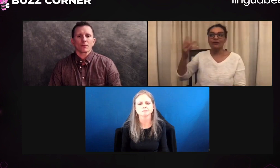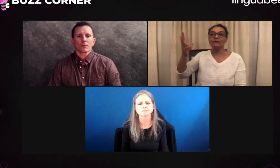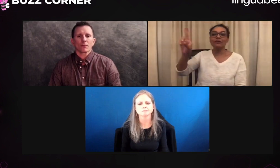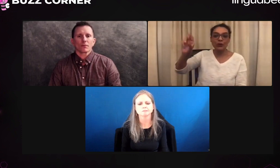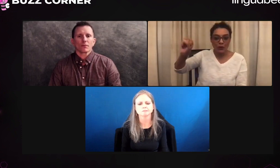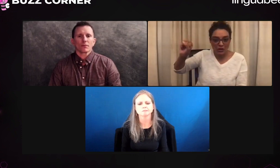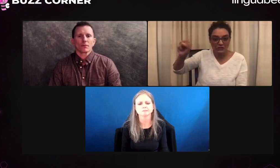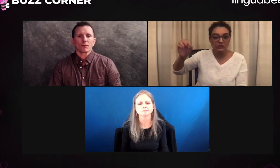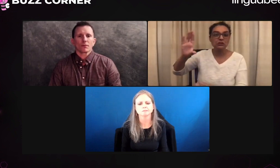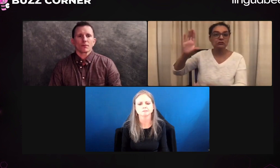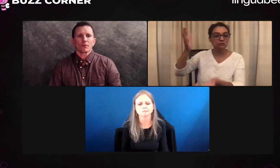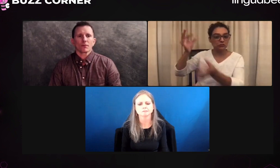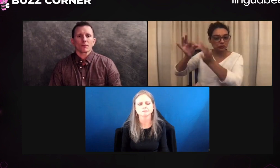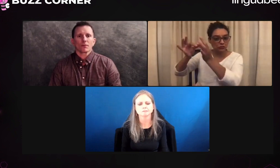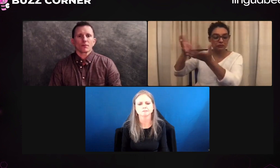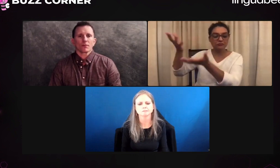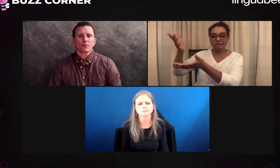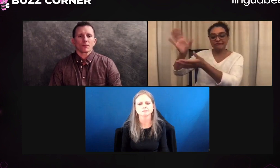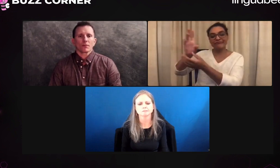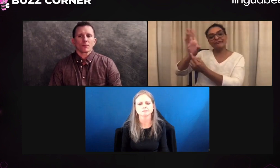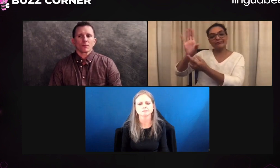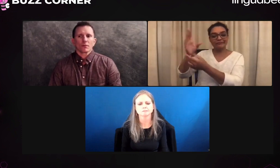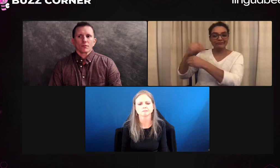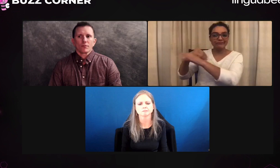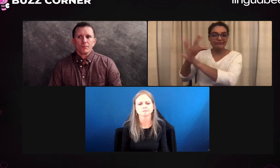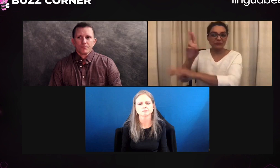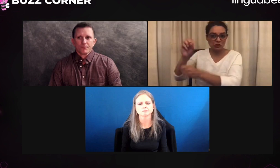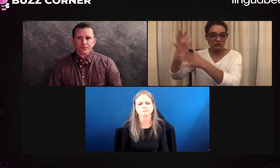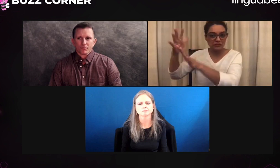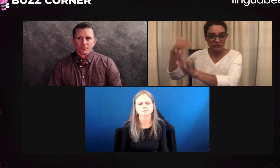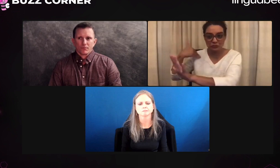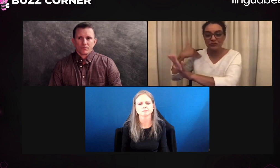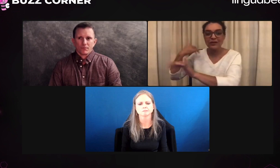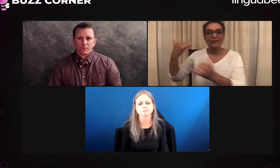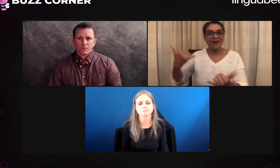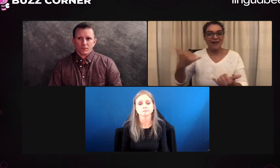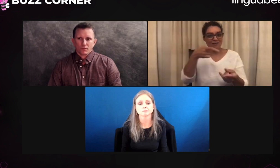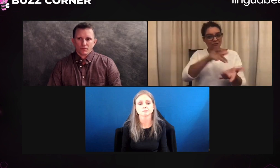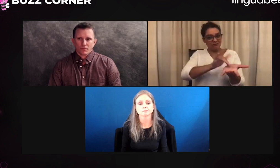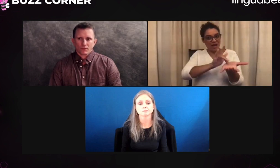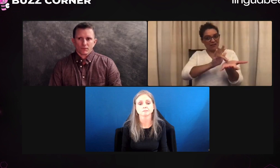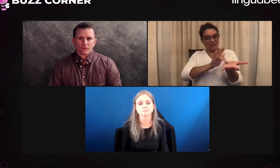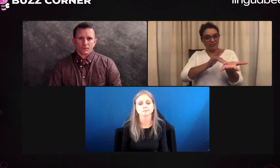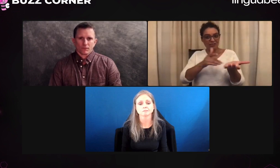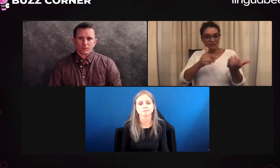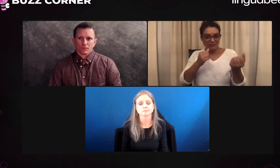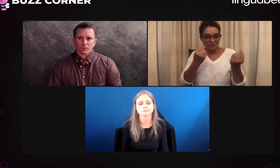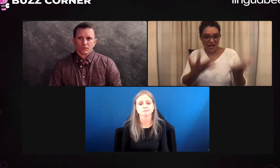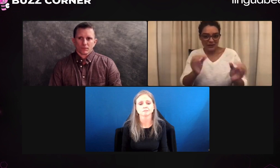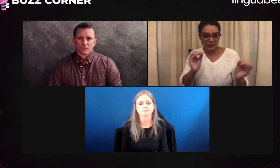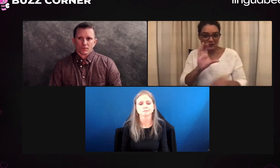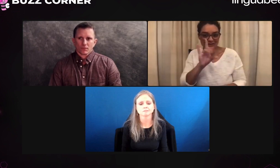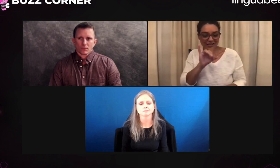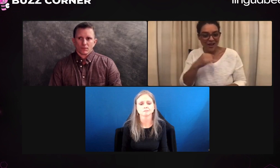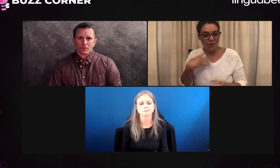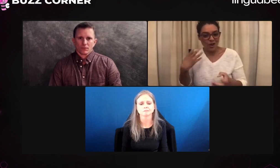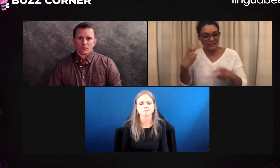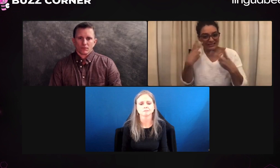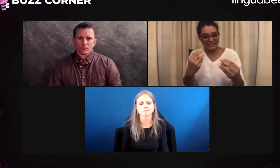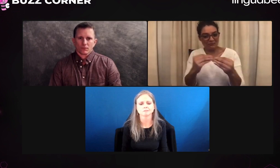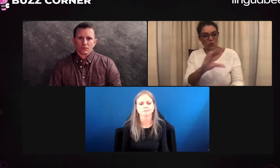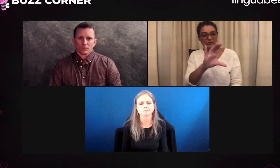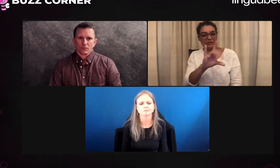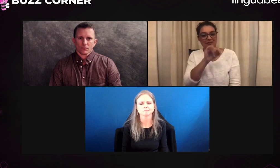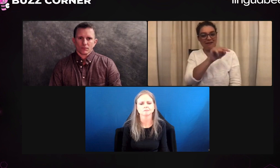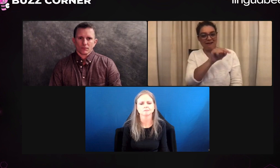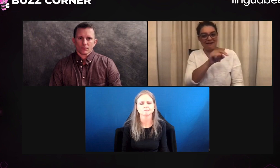more CDI interpreters in the VRI space? When you're using the video remote